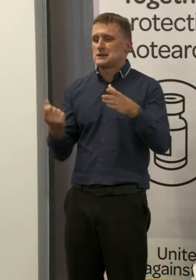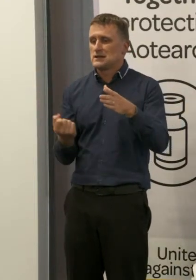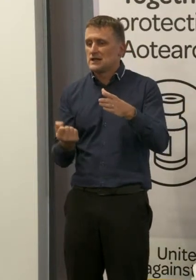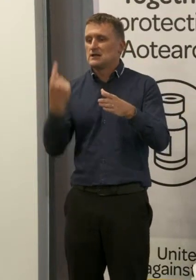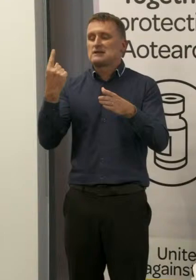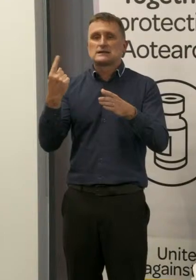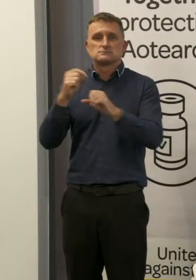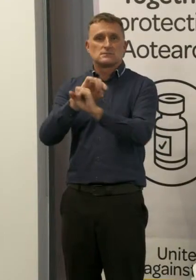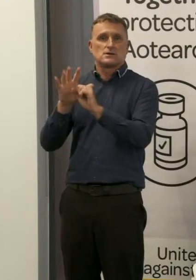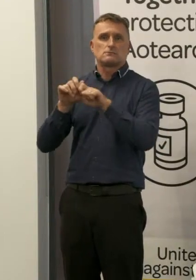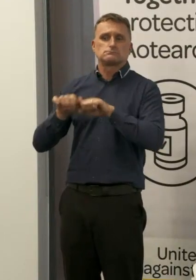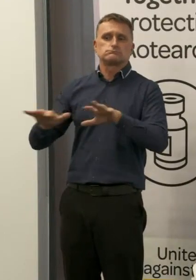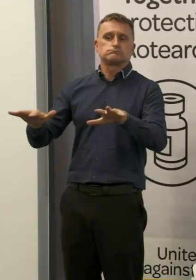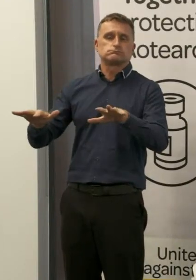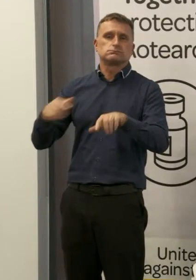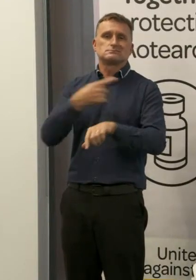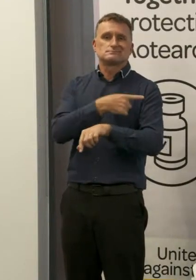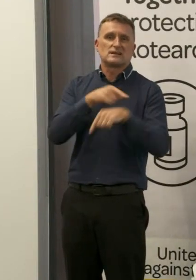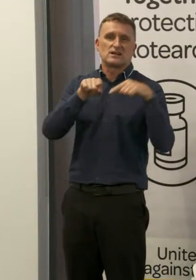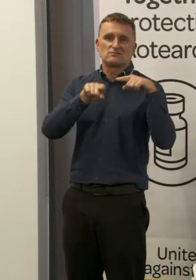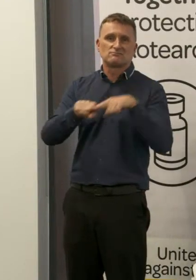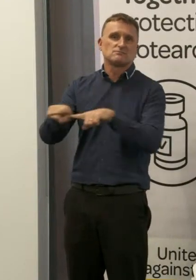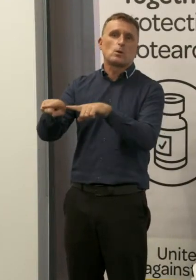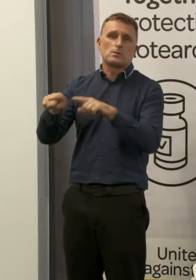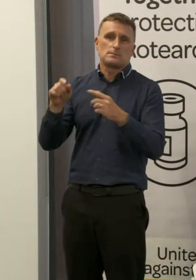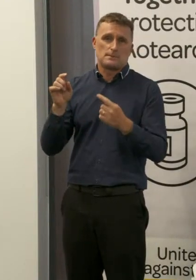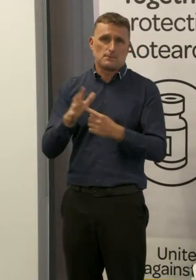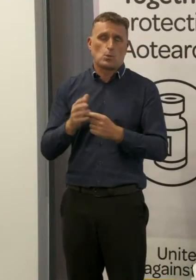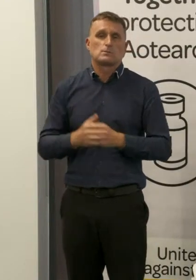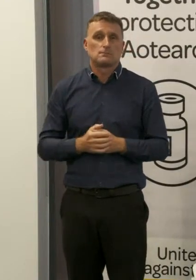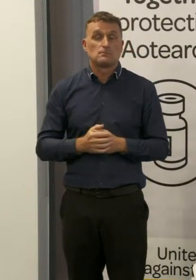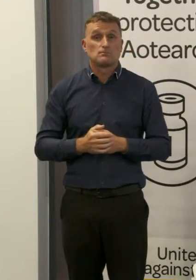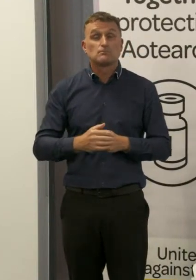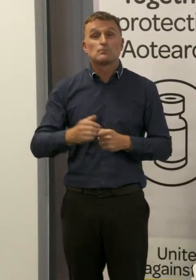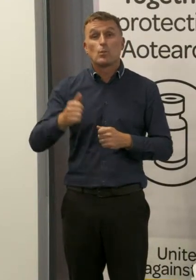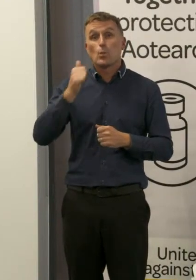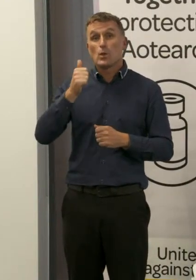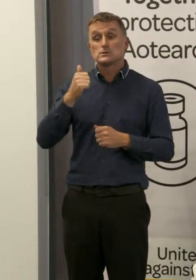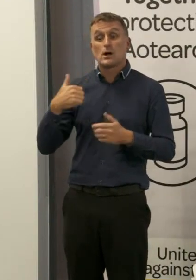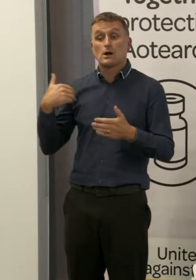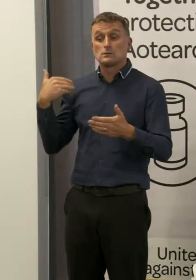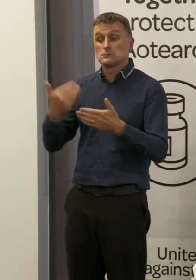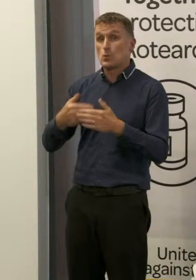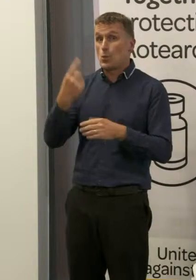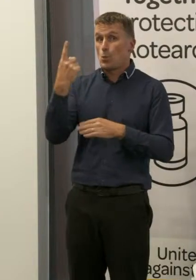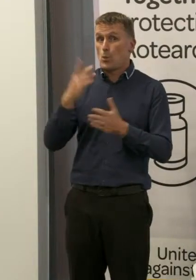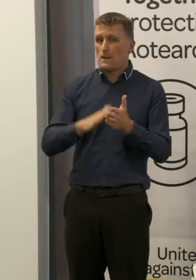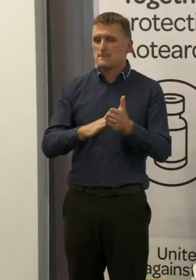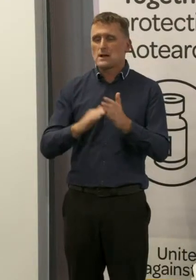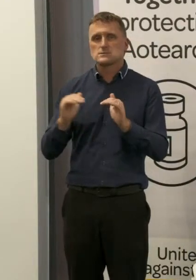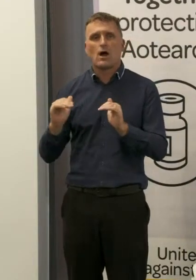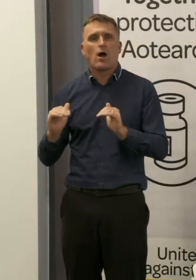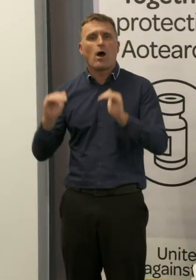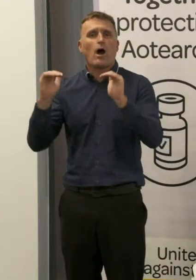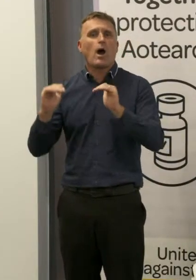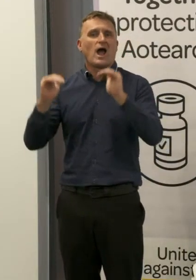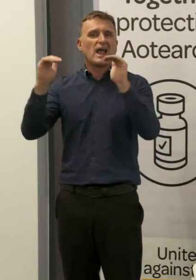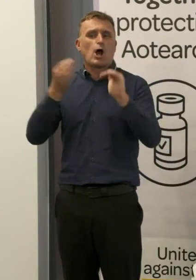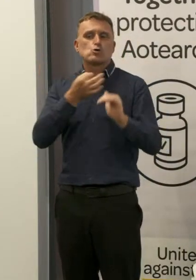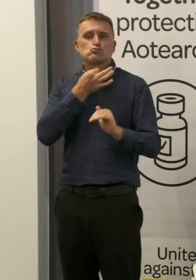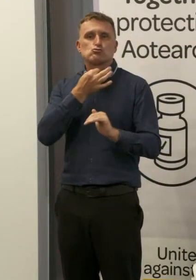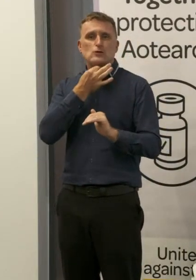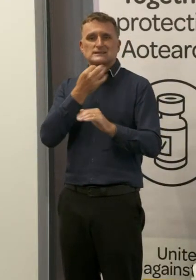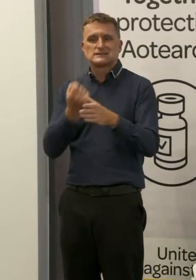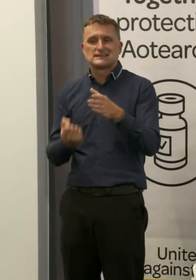here. We know already from what's happened over the last month which our higher risk exposure settings are. And they're not,